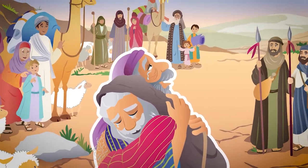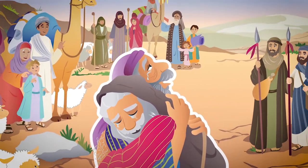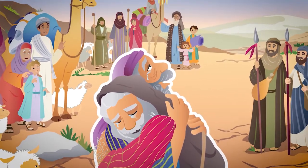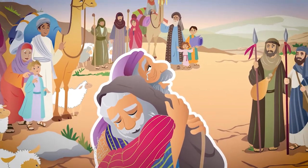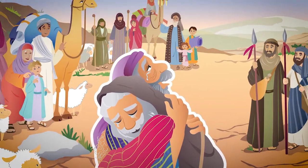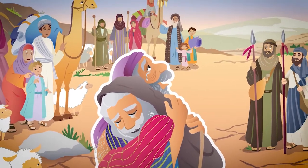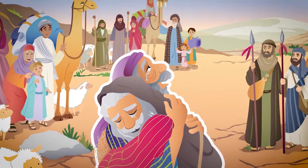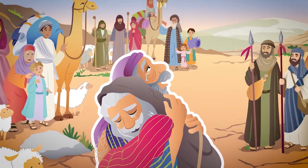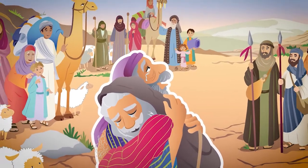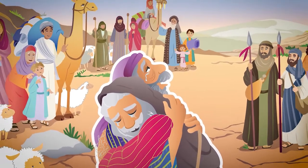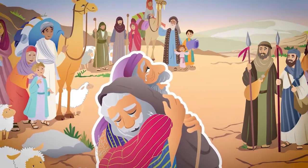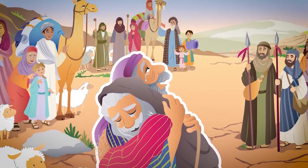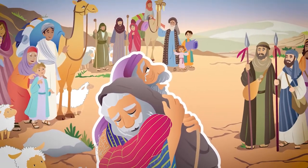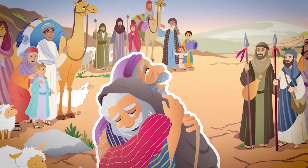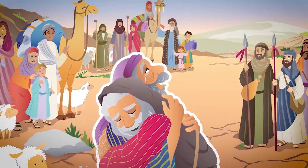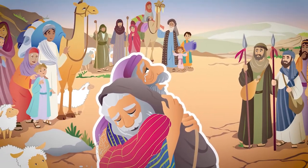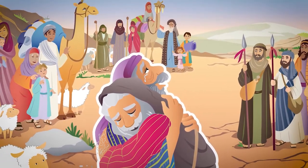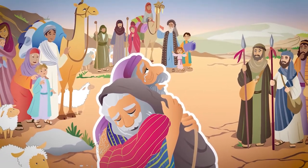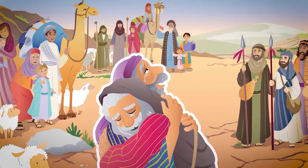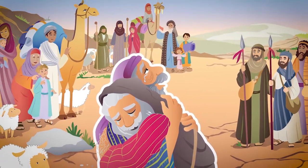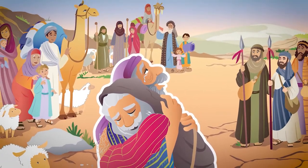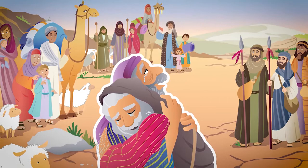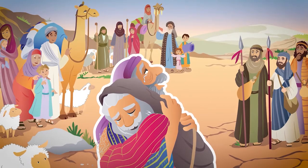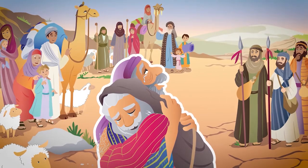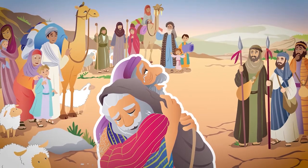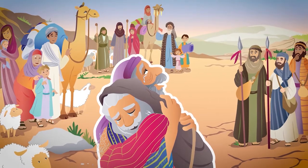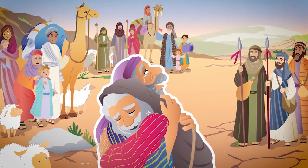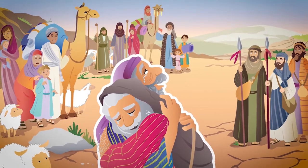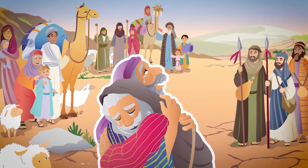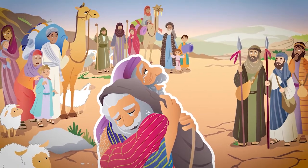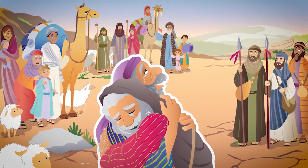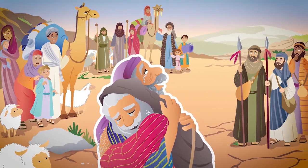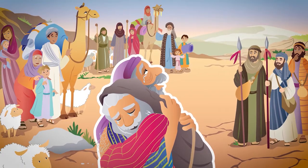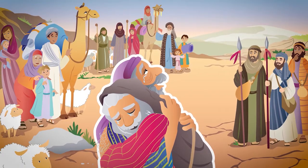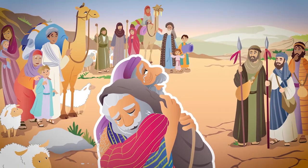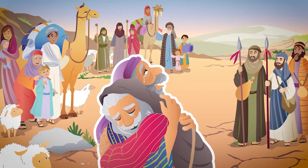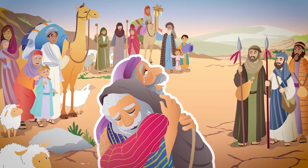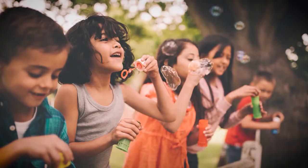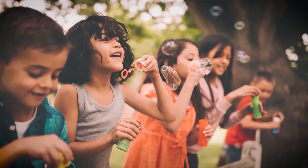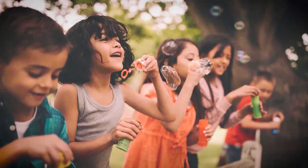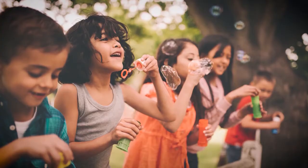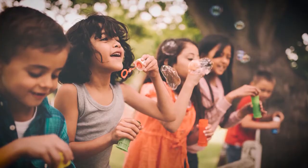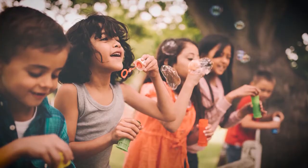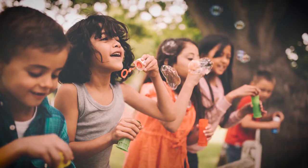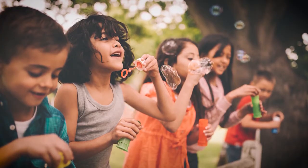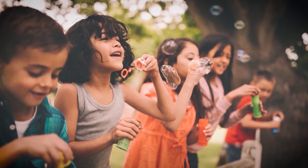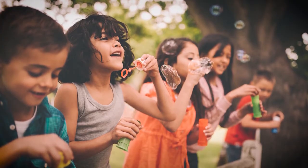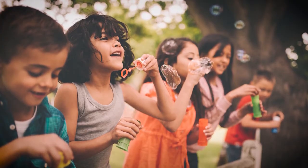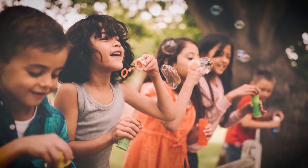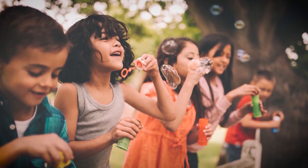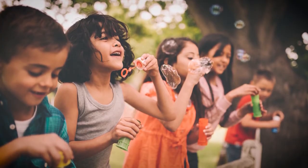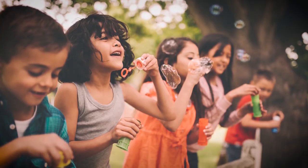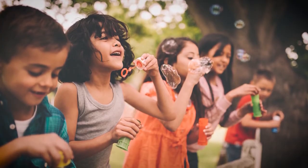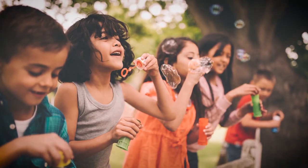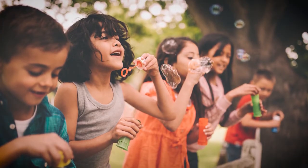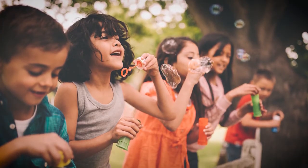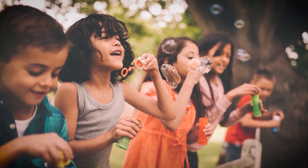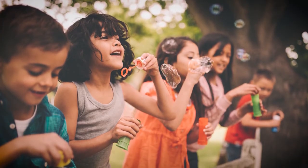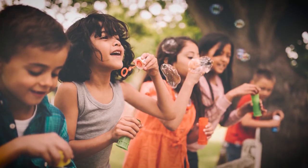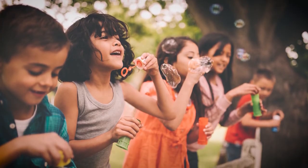of a fist, Esau forgave Jacob and gave him a hug. We can trust God. He'll